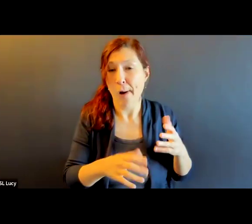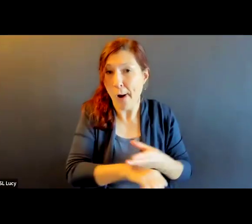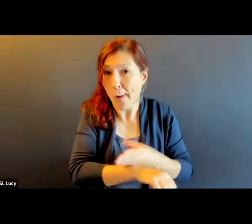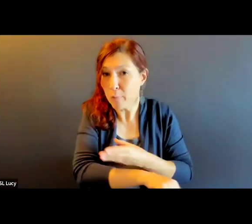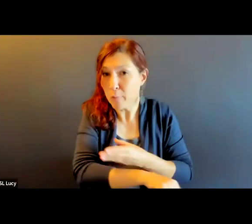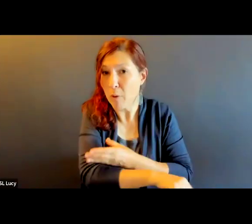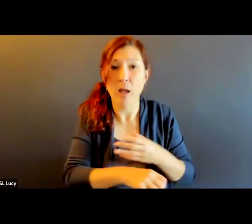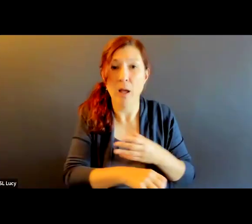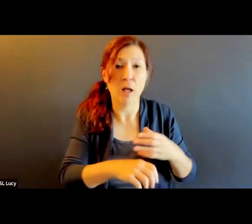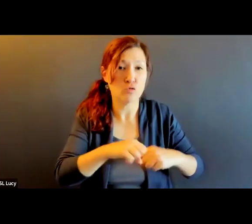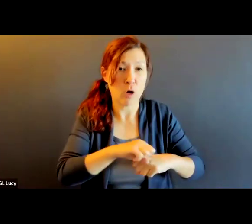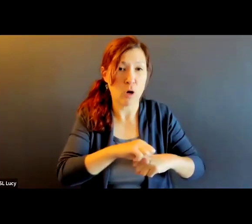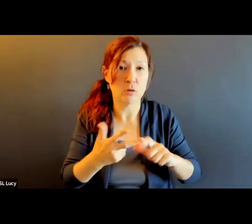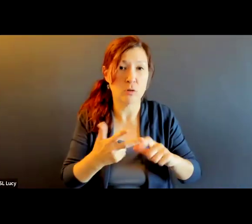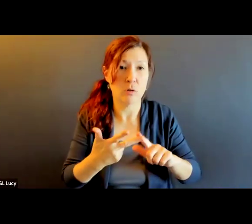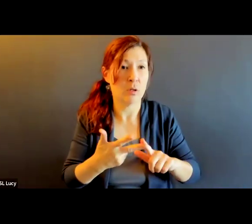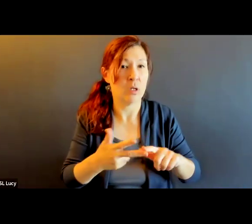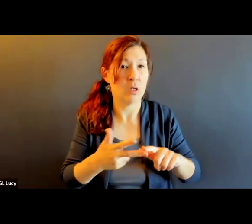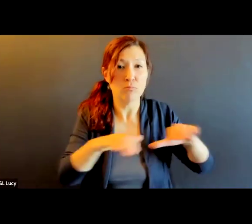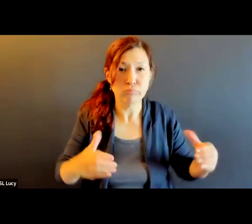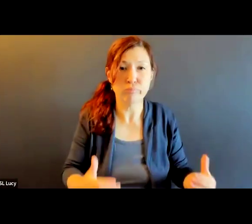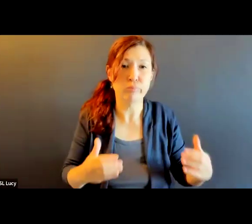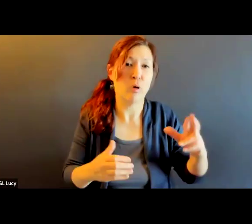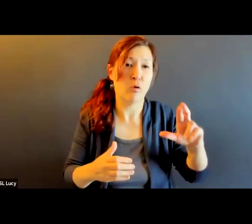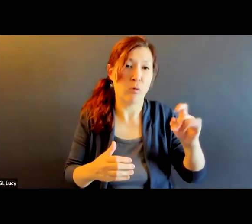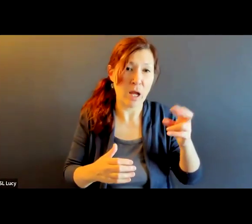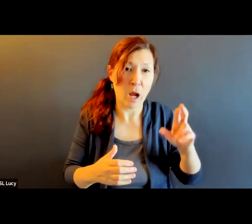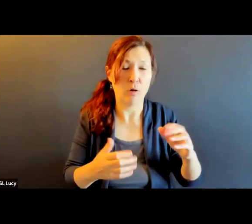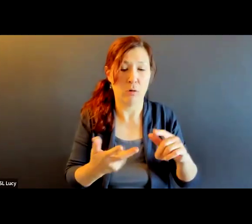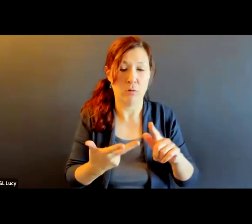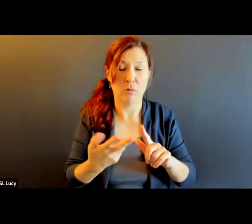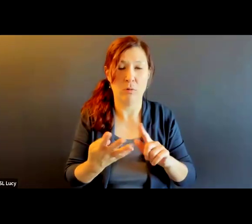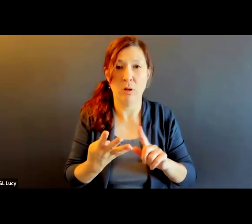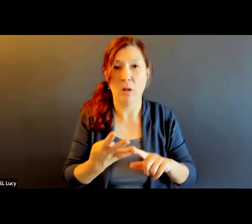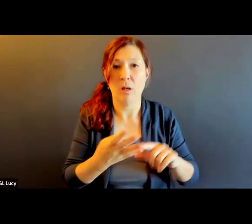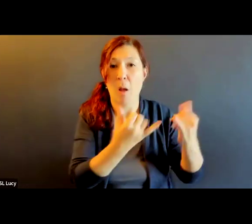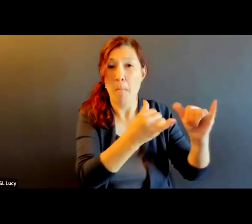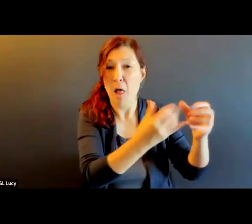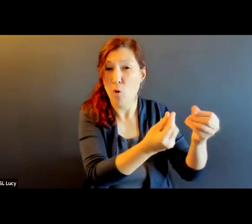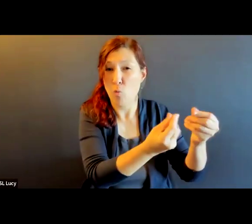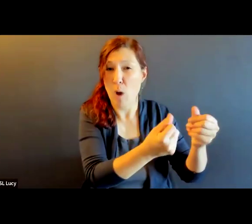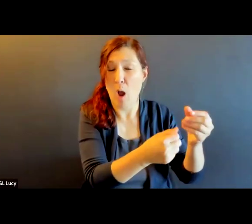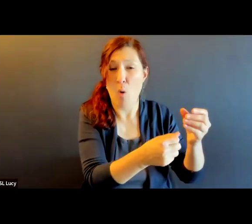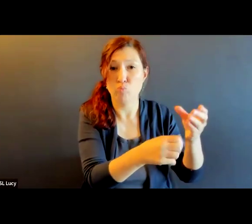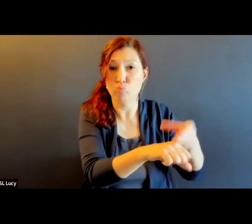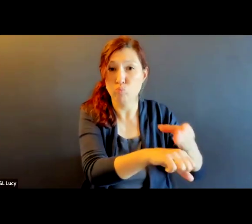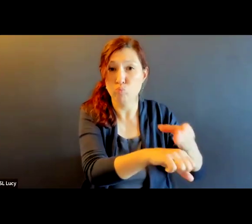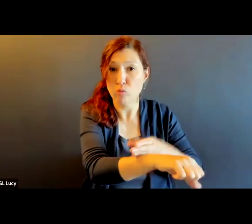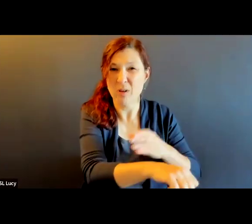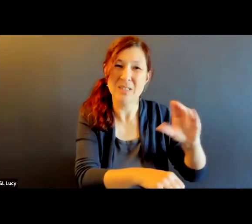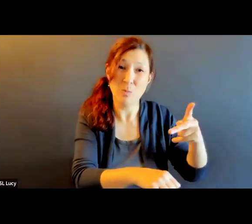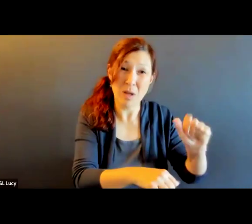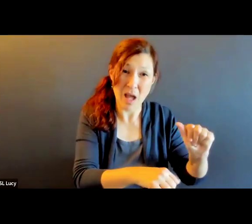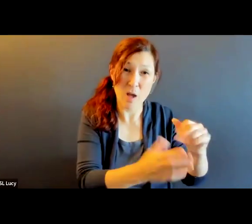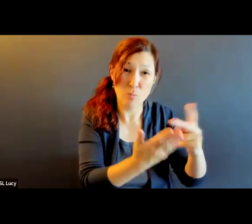radiator cover installations to playground improvements, including CPA projects, security system